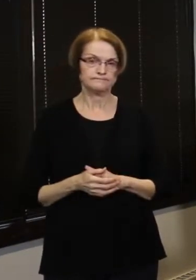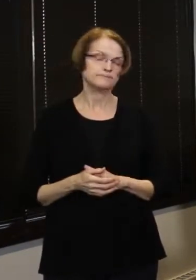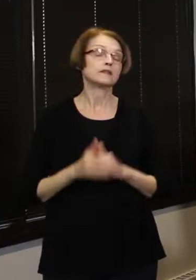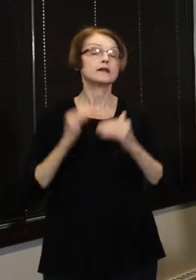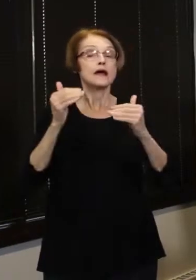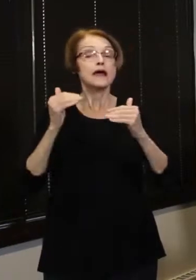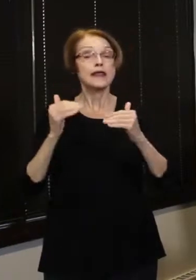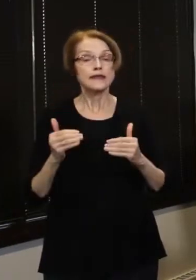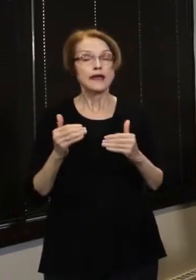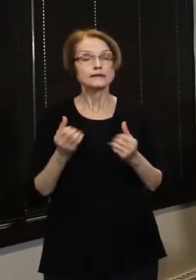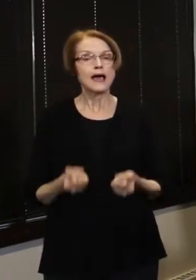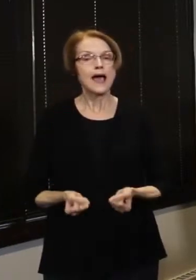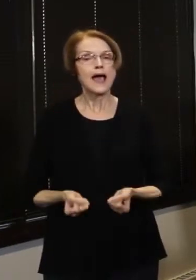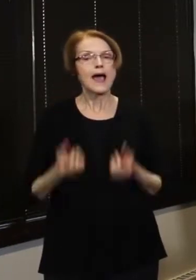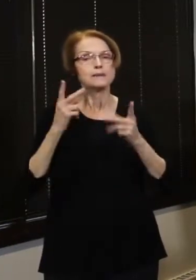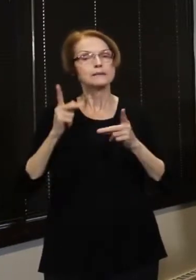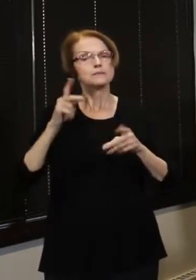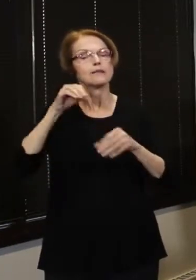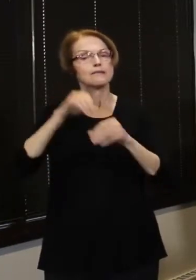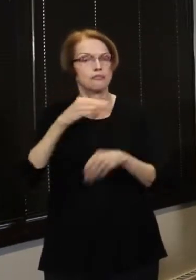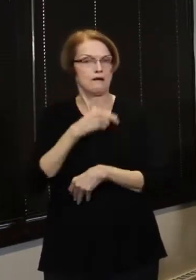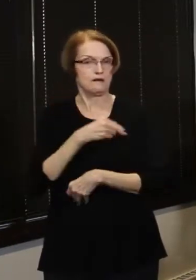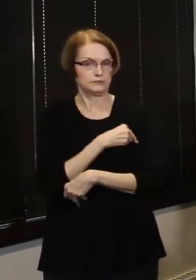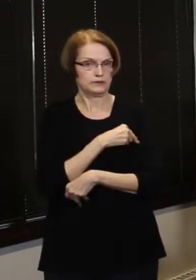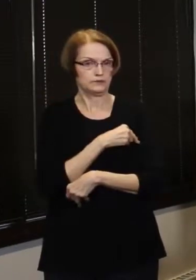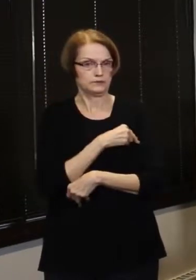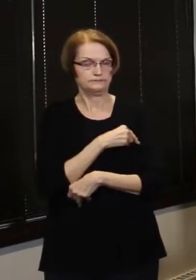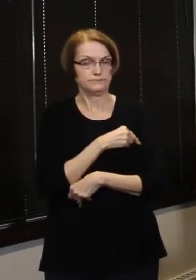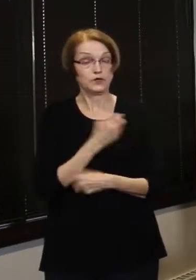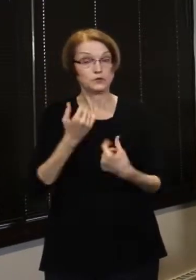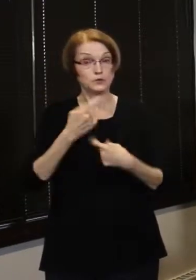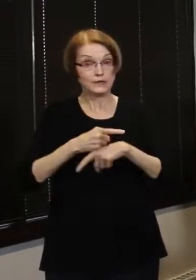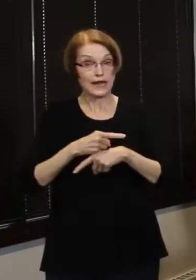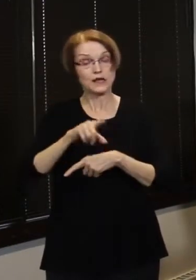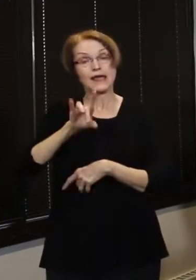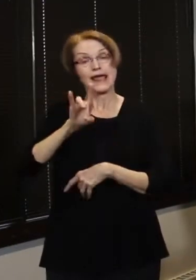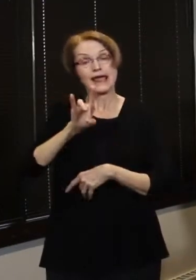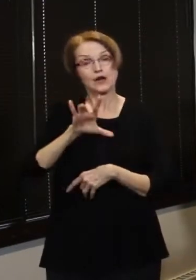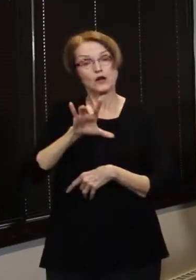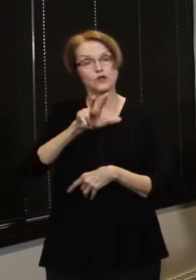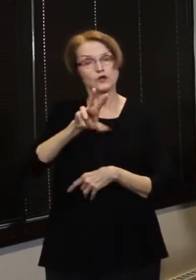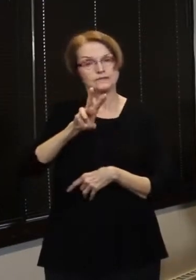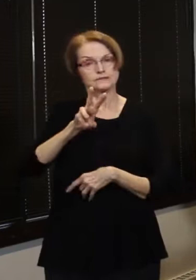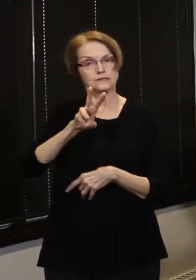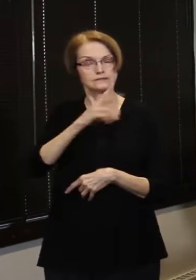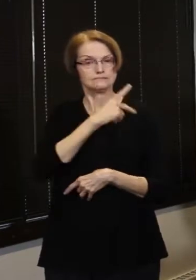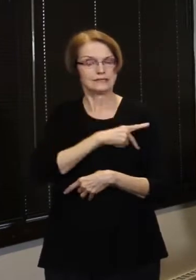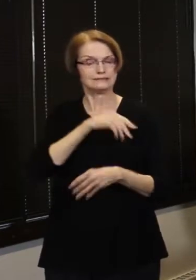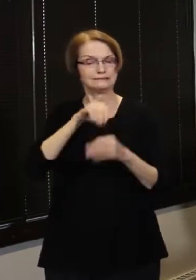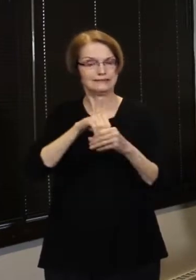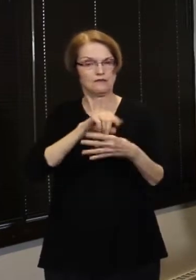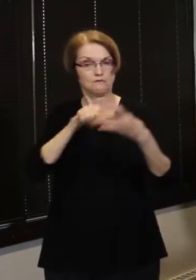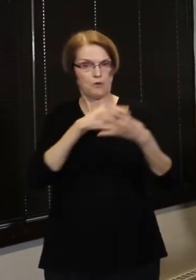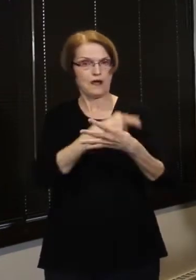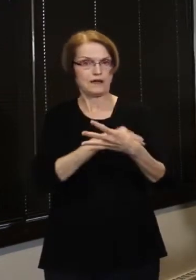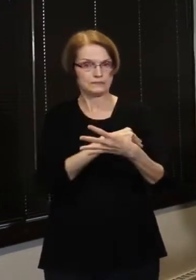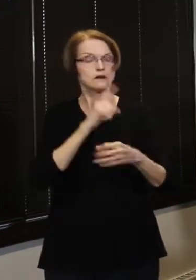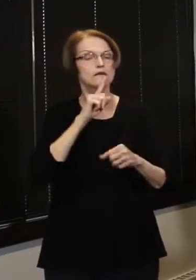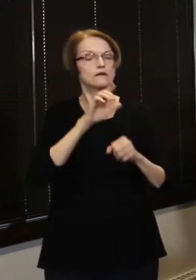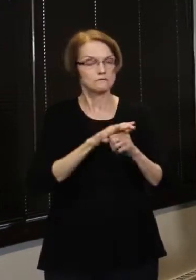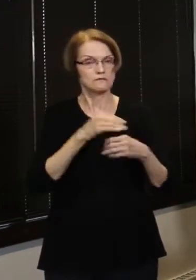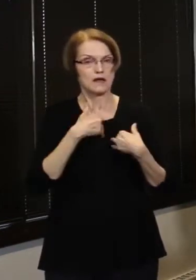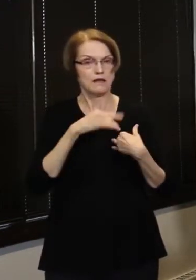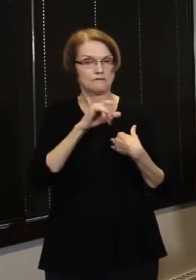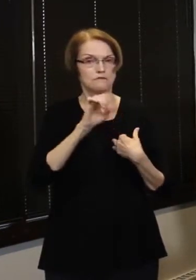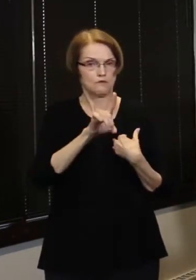Next, we'll look at our hospitalizations. Today, we're reporting 836 patients hospitalized with confirmed